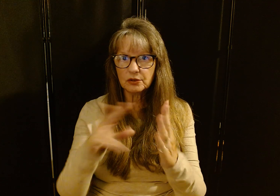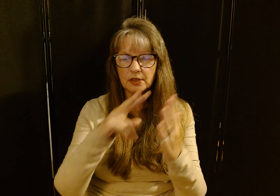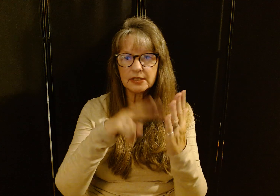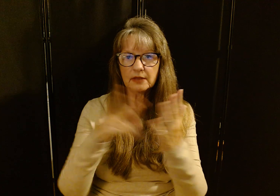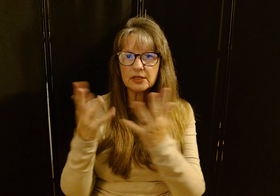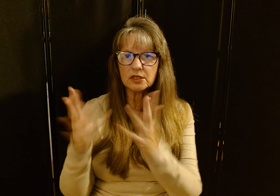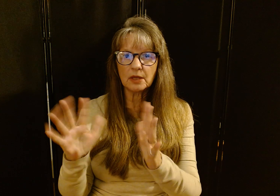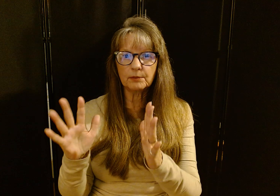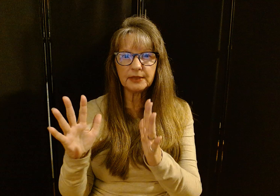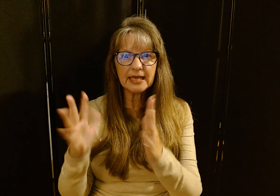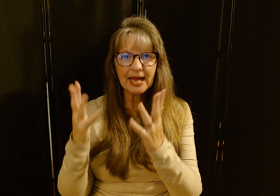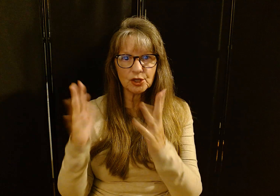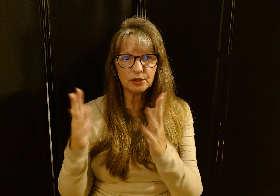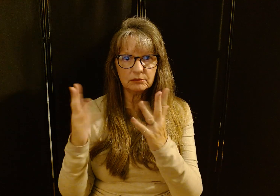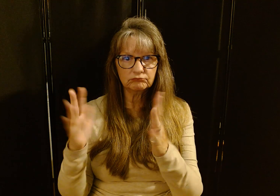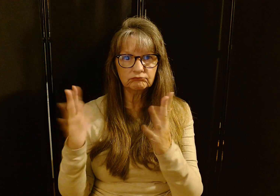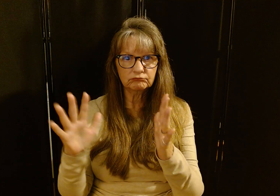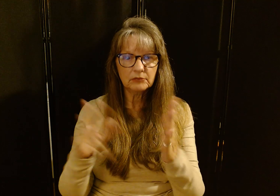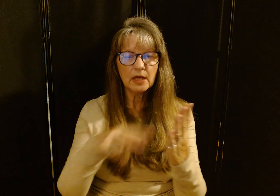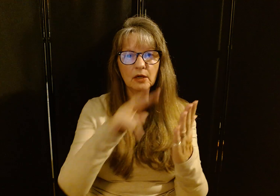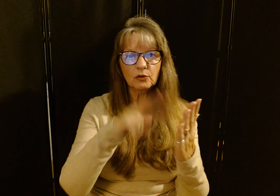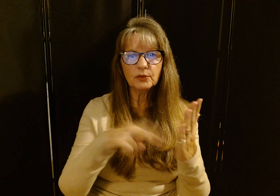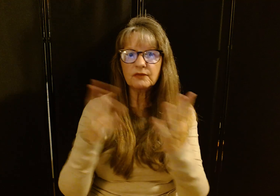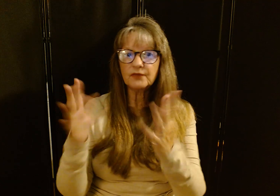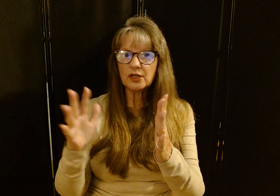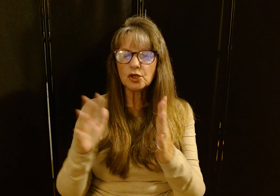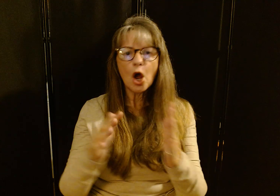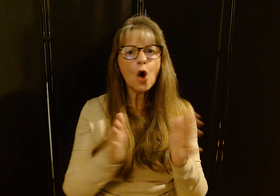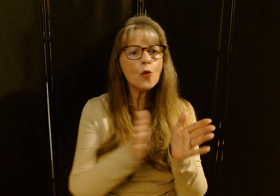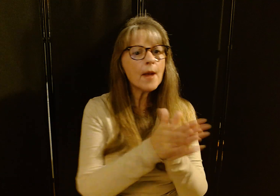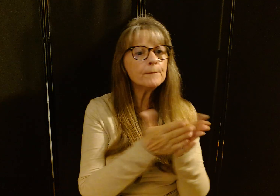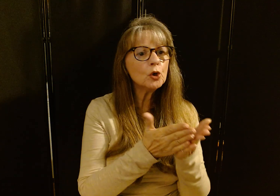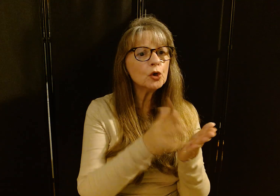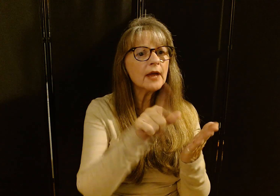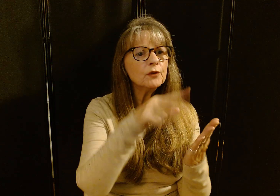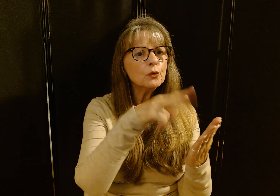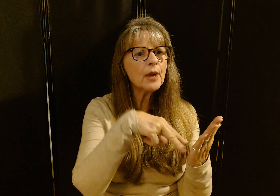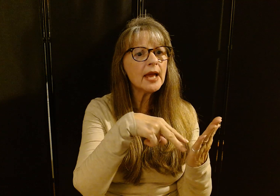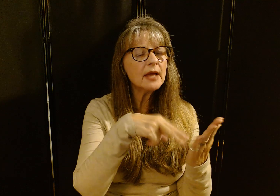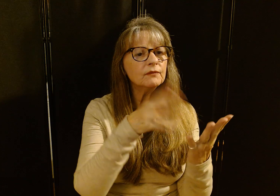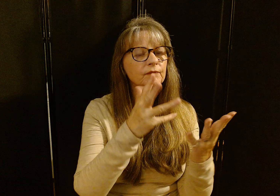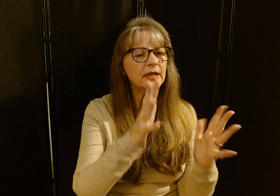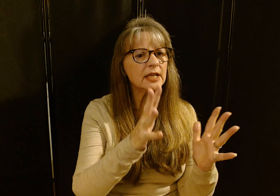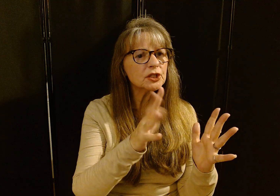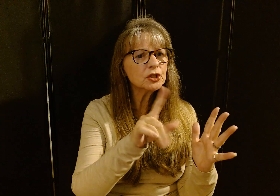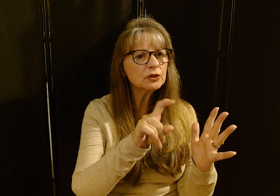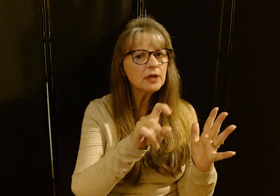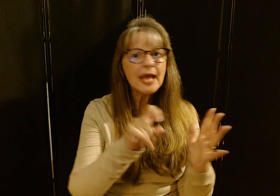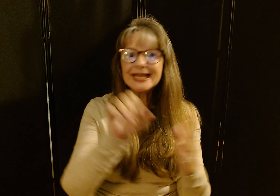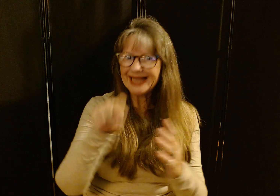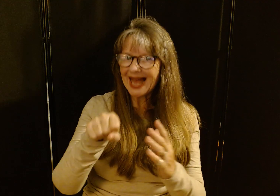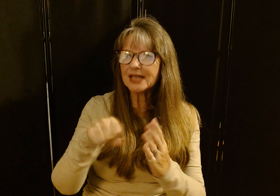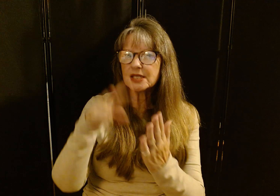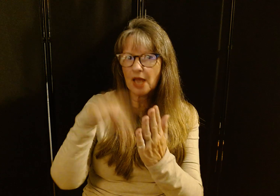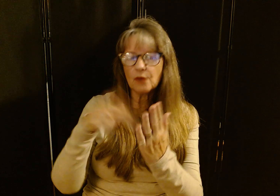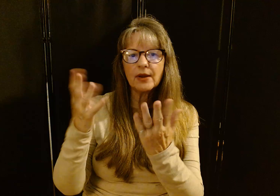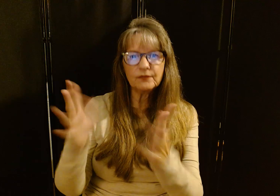So this is a completed action. Read, finish. Oh, that book, have you read? Finish? Yes, I read